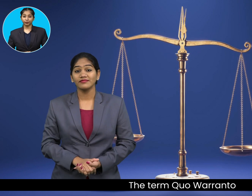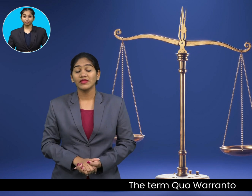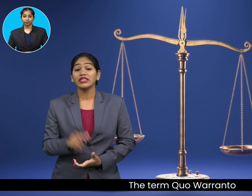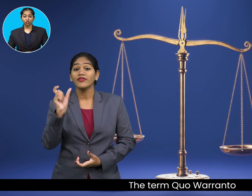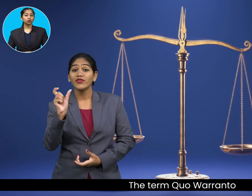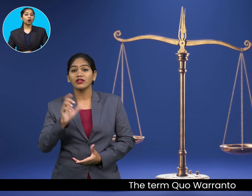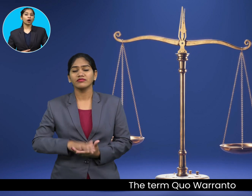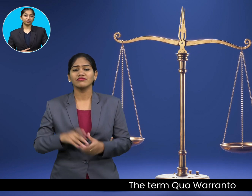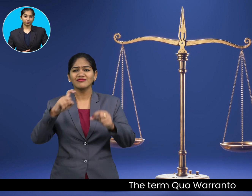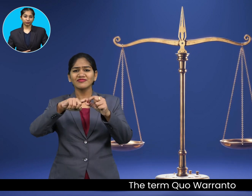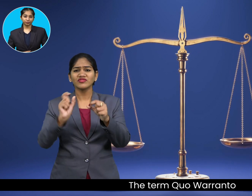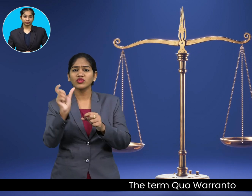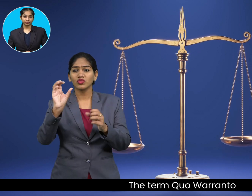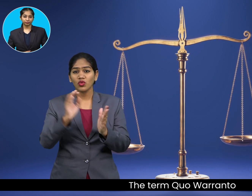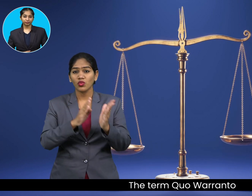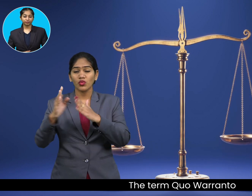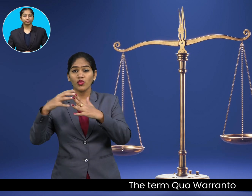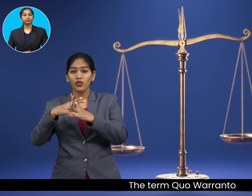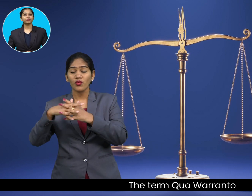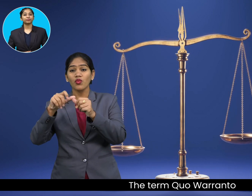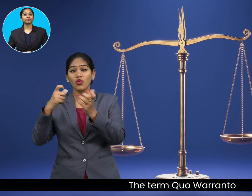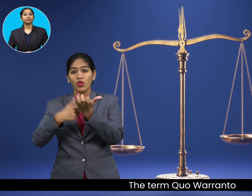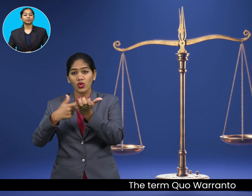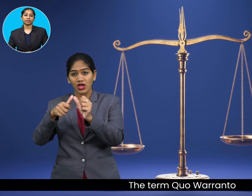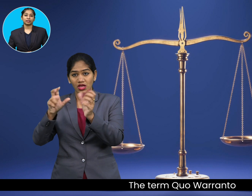The term quo warranto